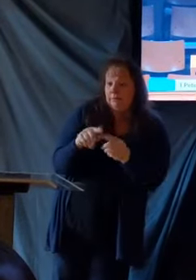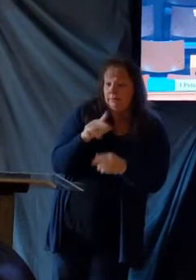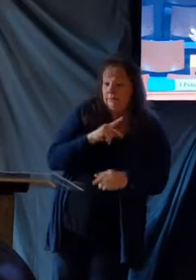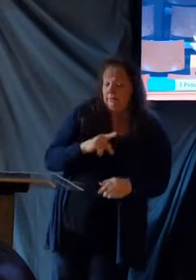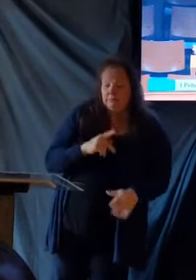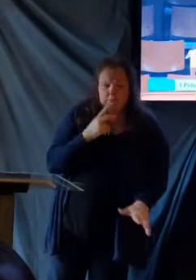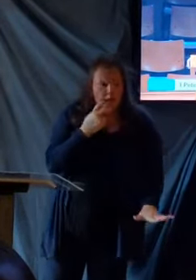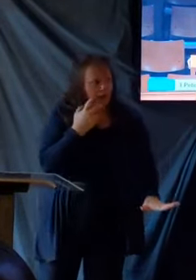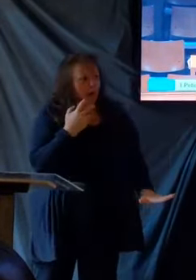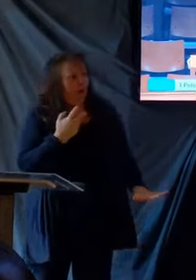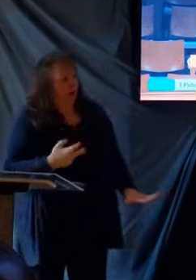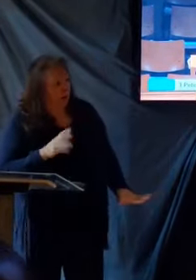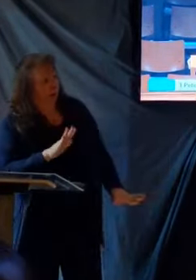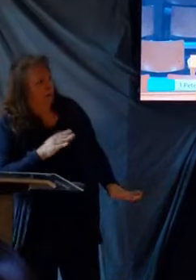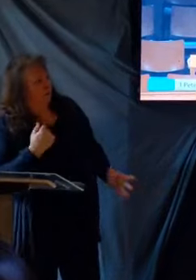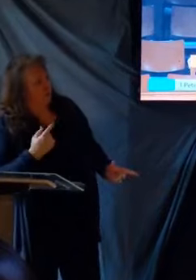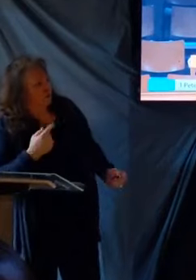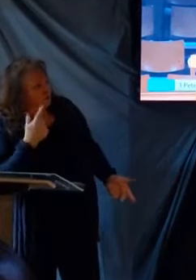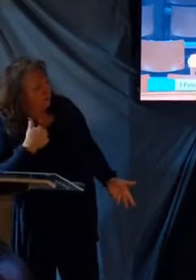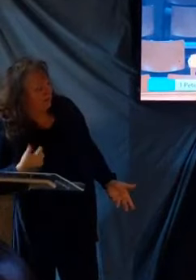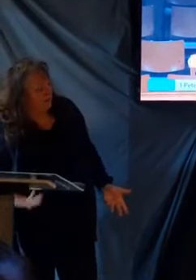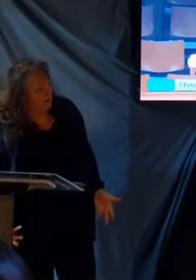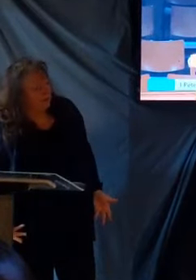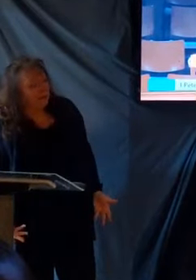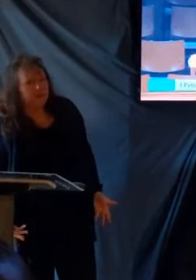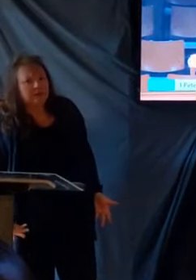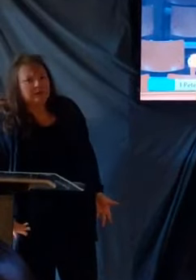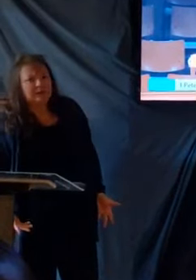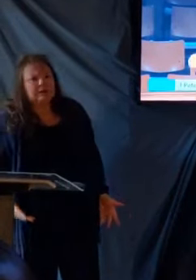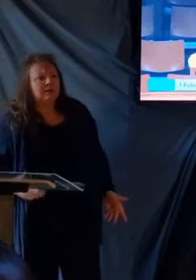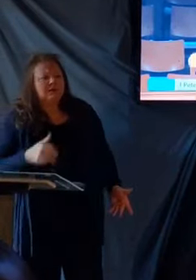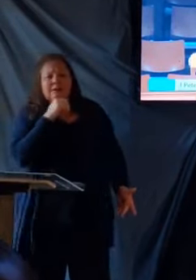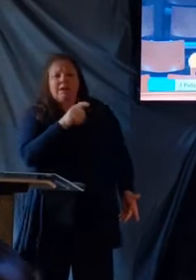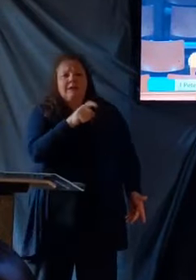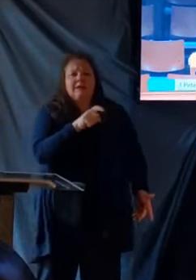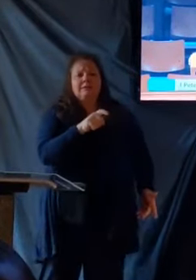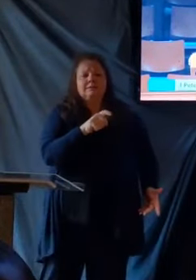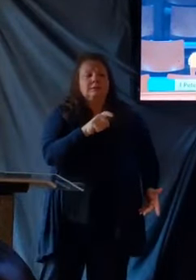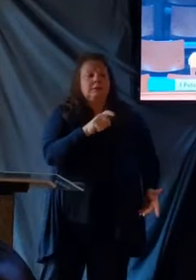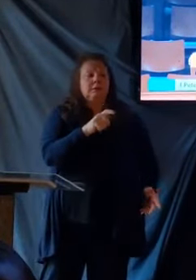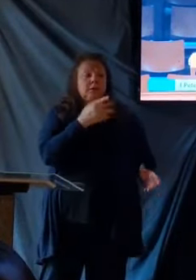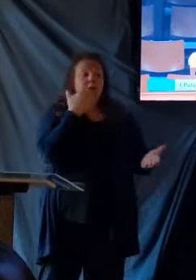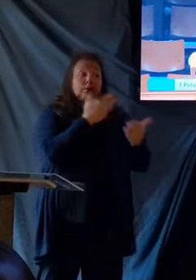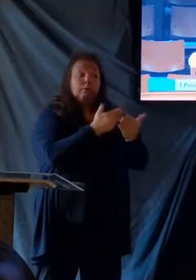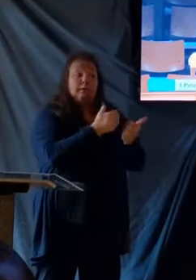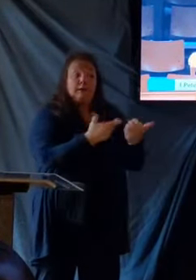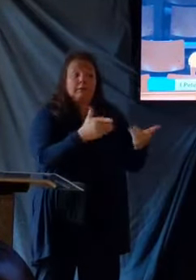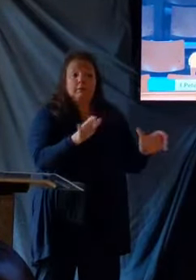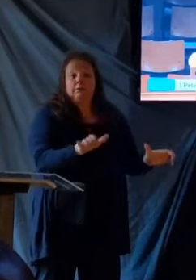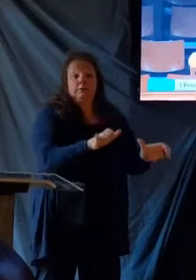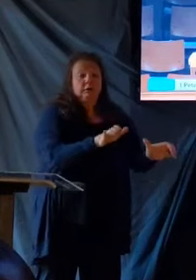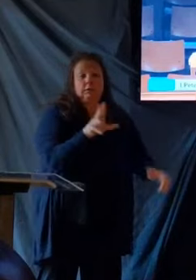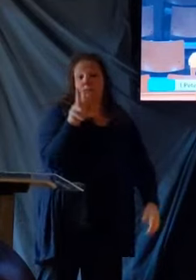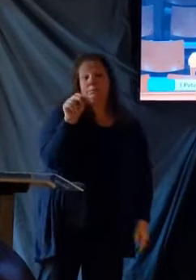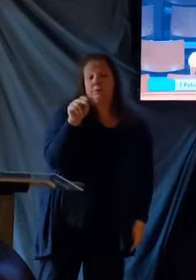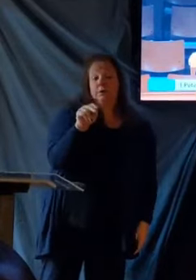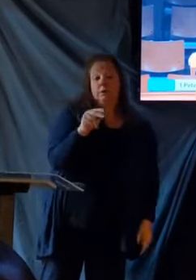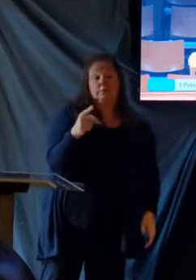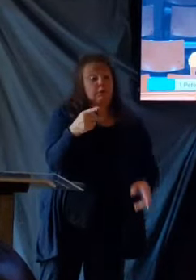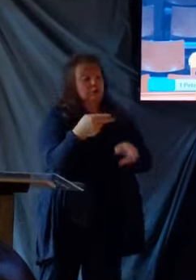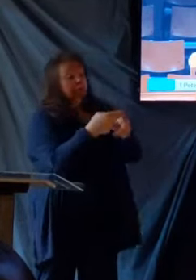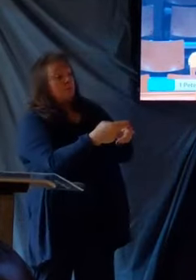was aghast when he finds out what he's done. I mean, he's not necessarily admirable in everything he does. She